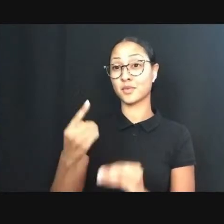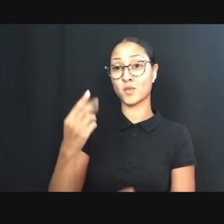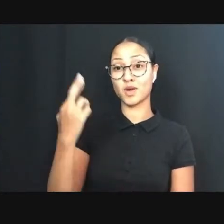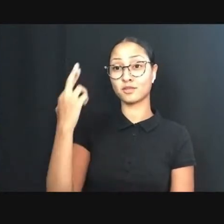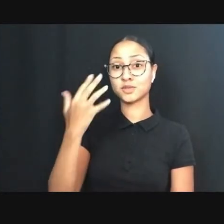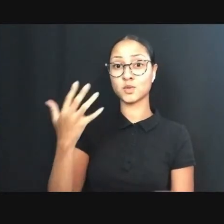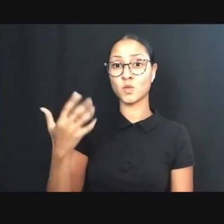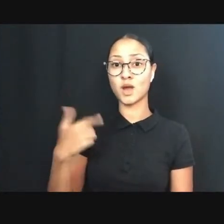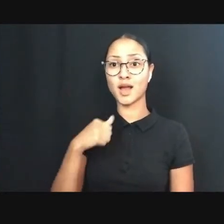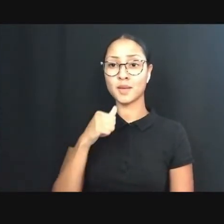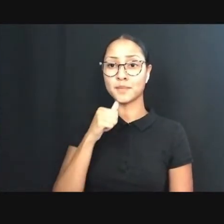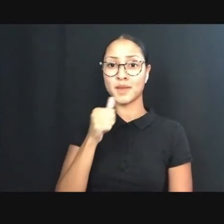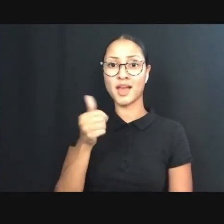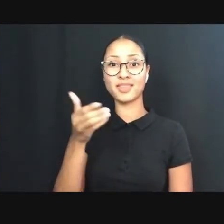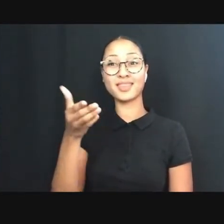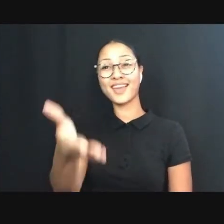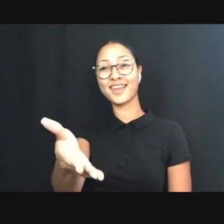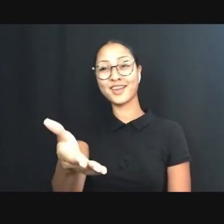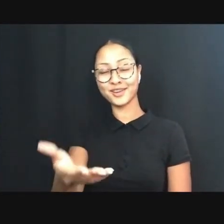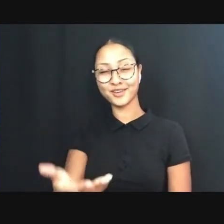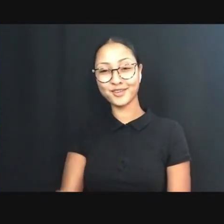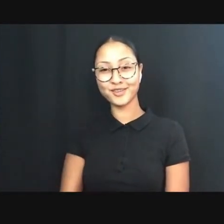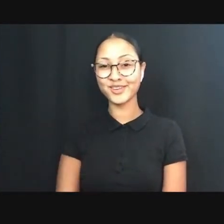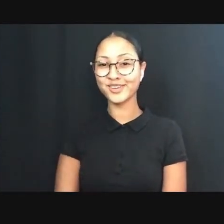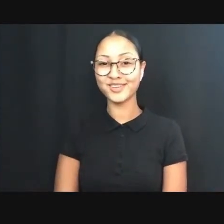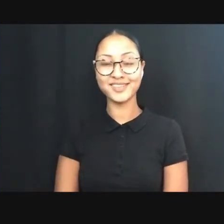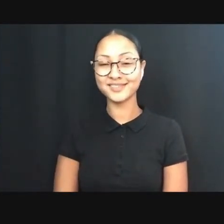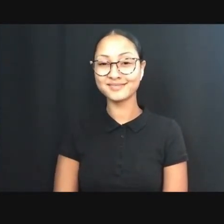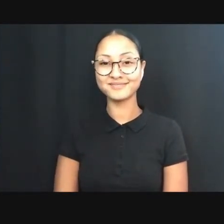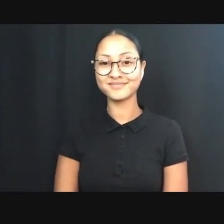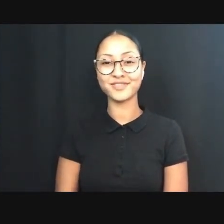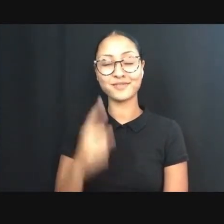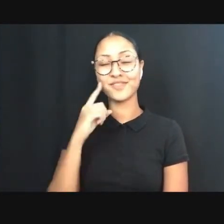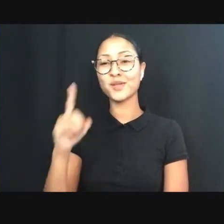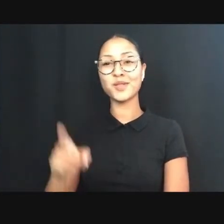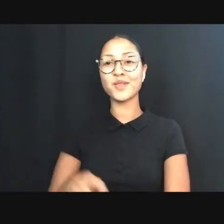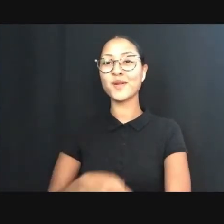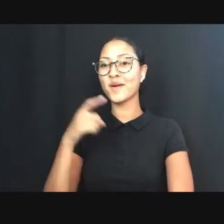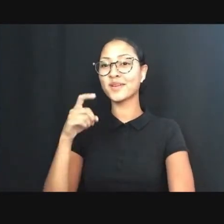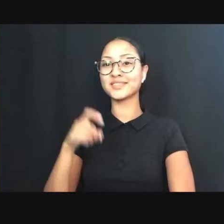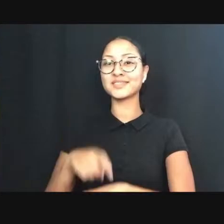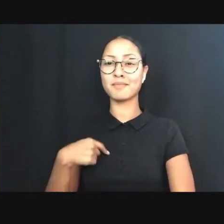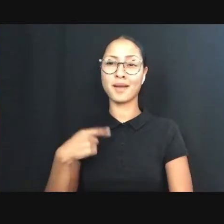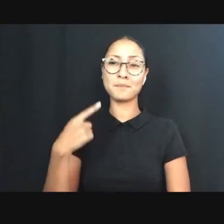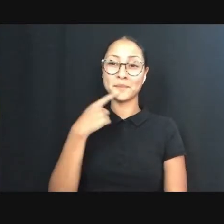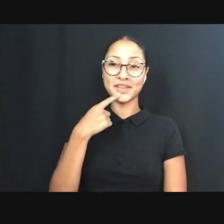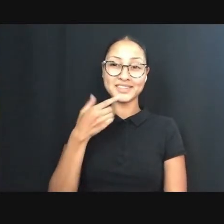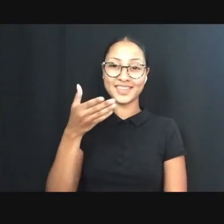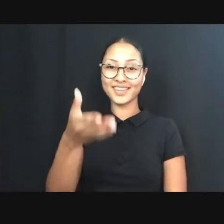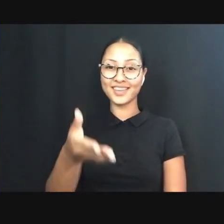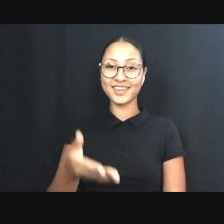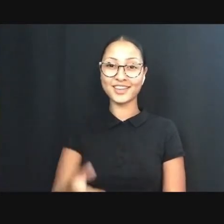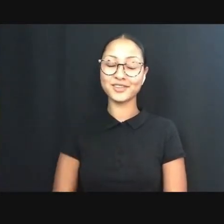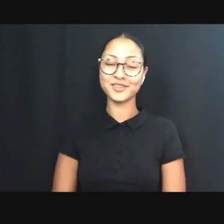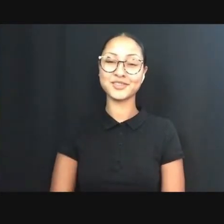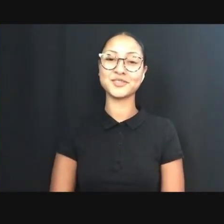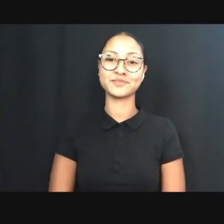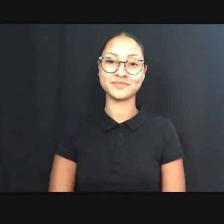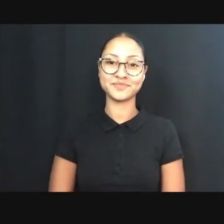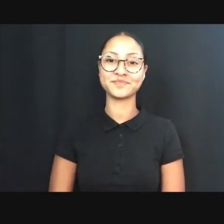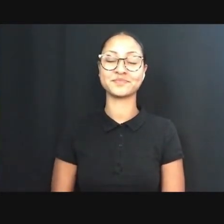for a very long time. So yeah, I miss it. I miss it. My family, like the people who